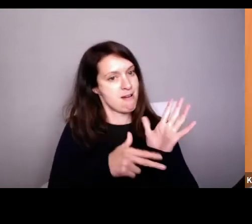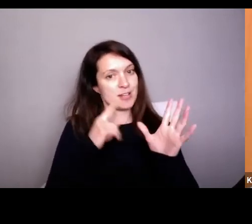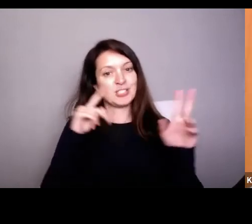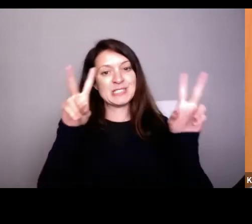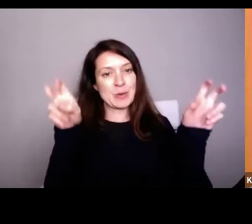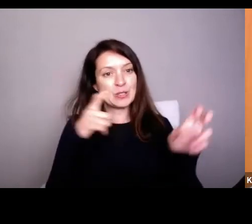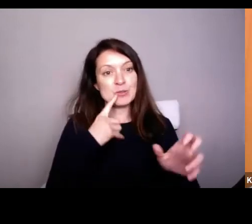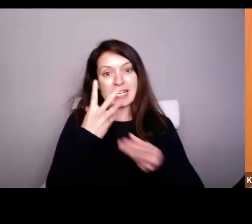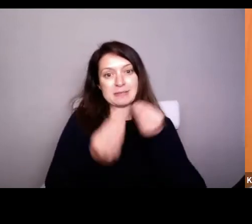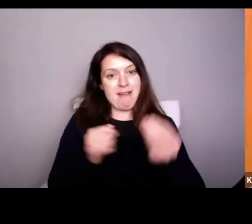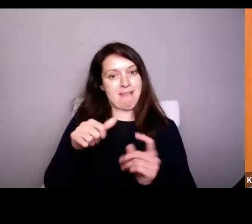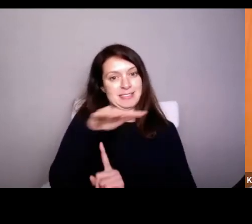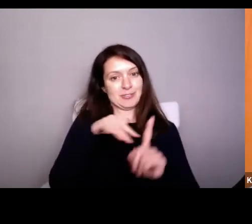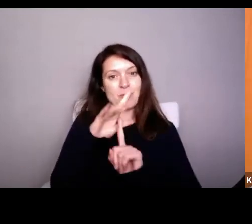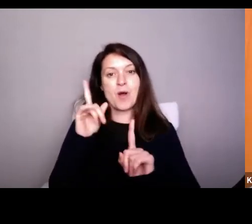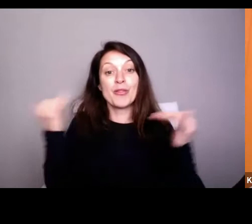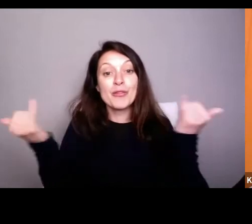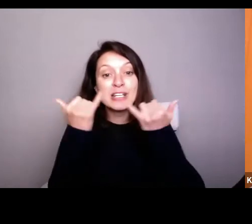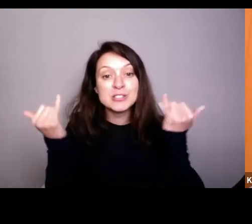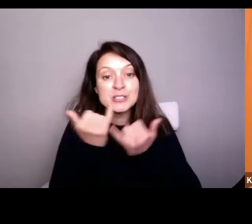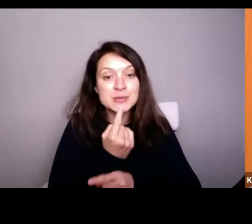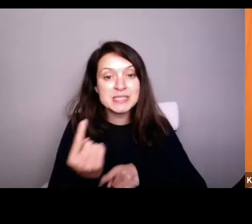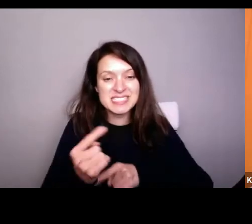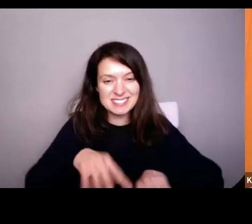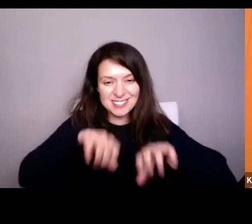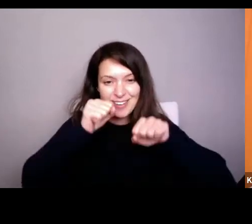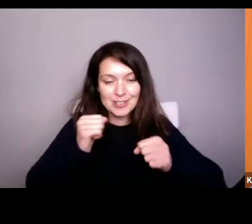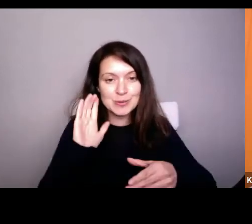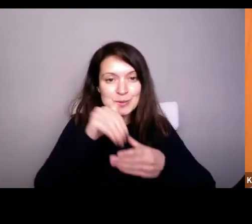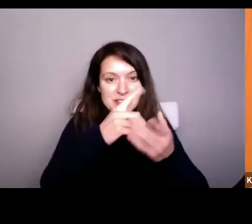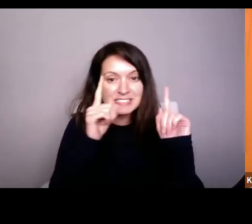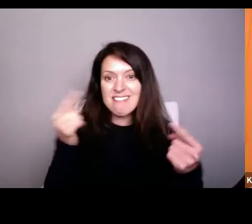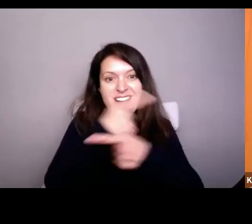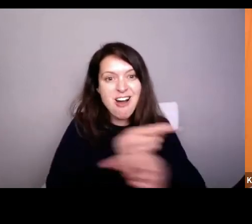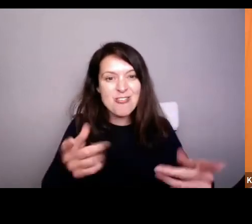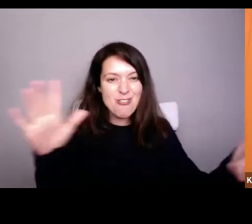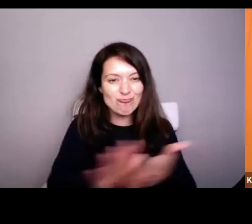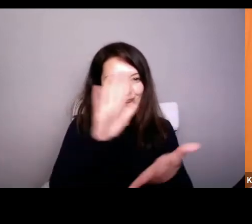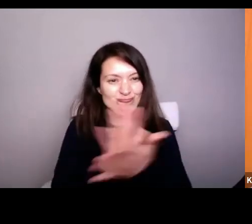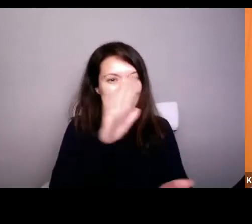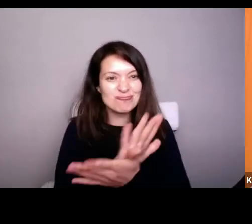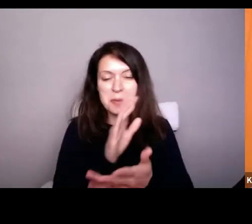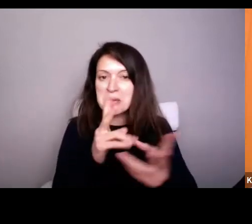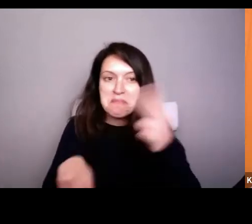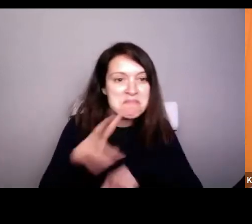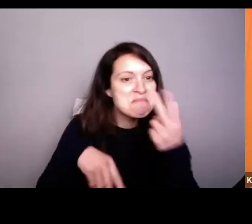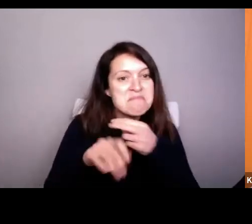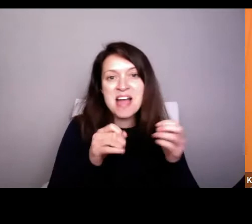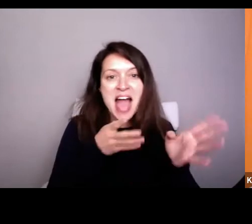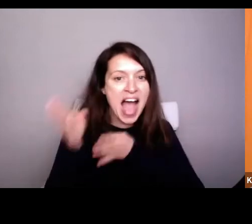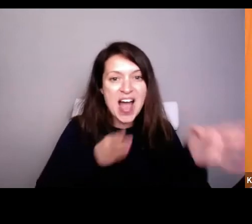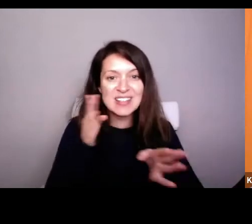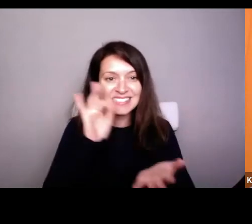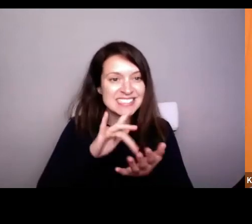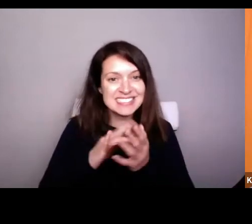her circumstance in Freshers Week. Everyone else around you is having a splendid time. They're exploring the city, going out, whatever it